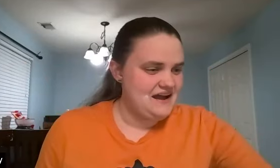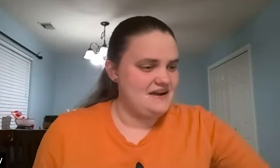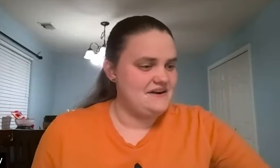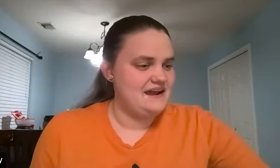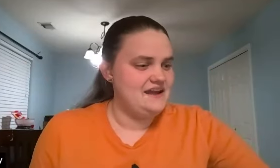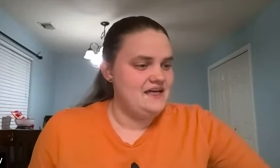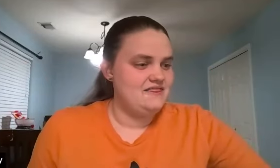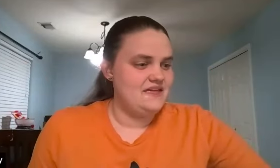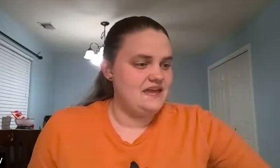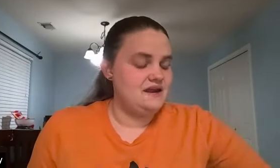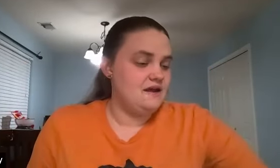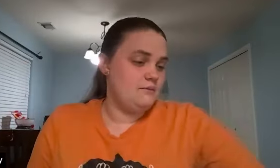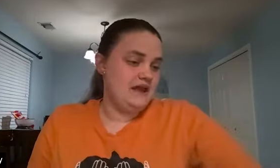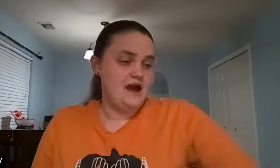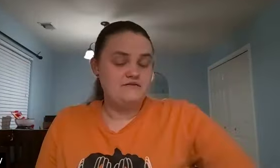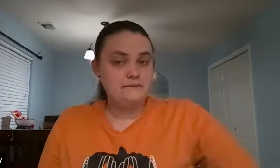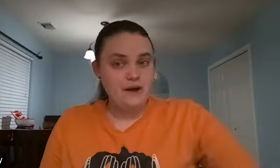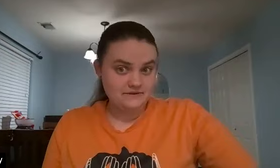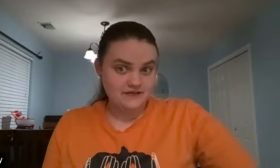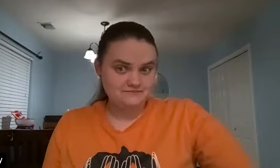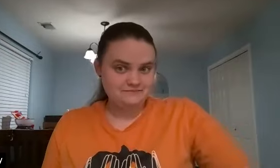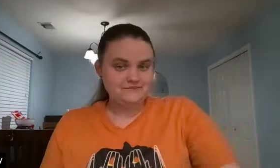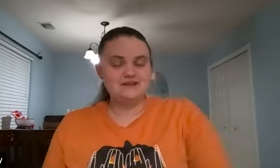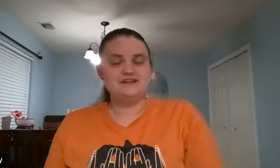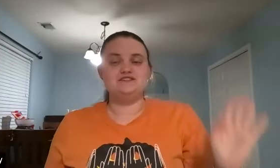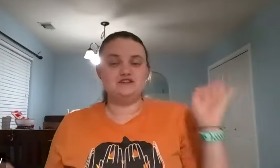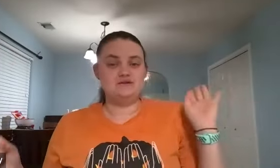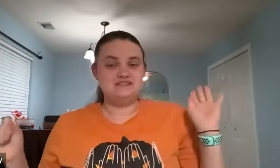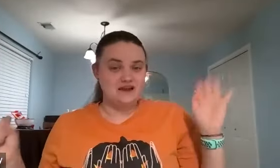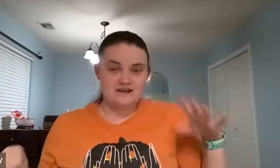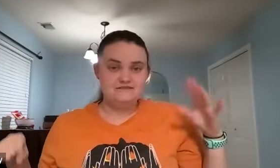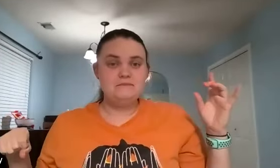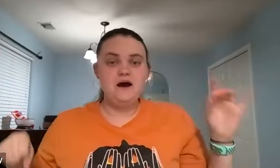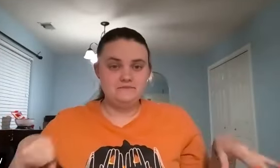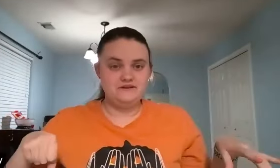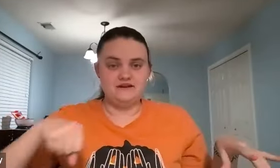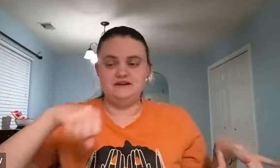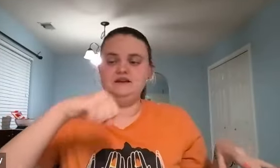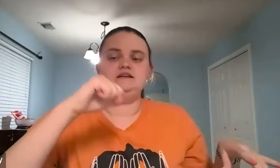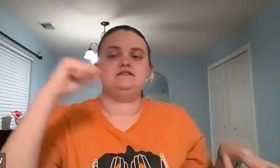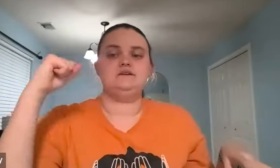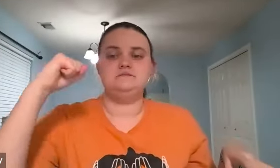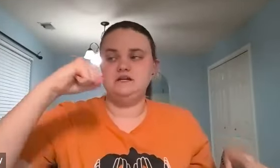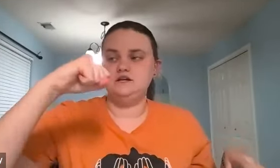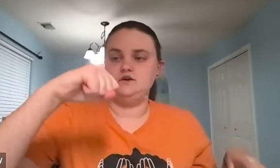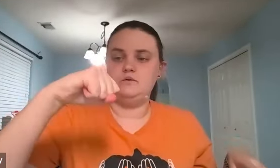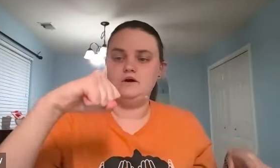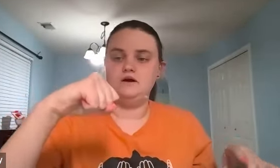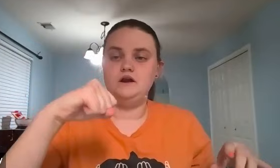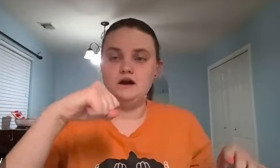All right. Then we have pumpkin. So the sign for pumpkin is going to be your